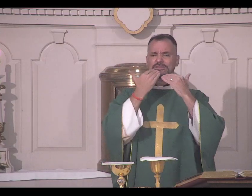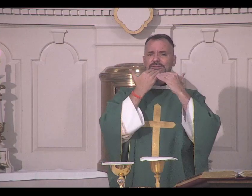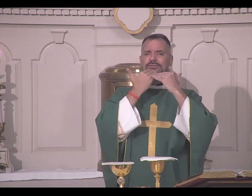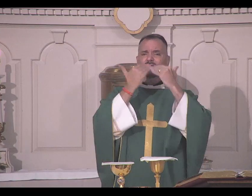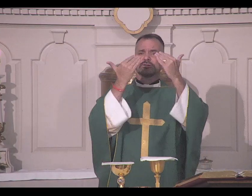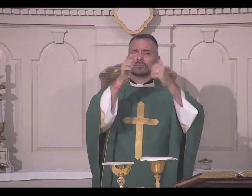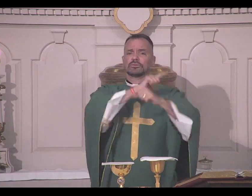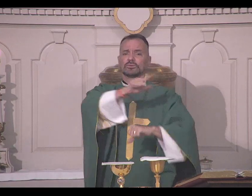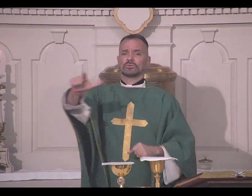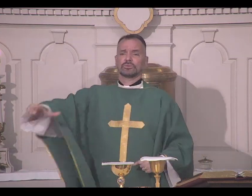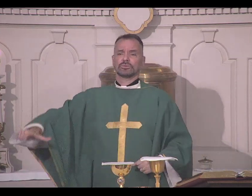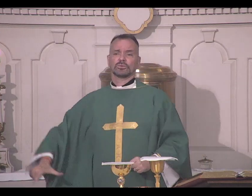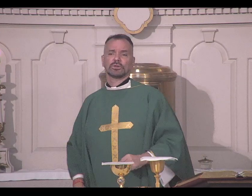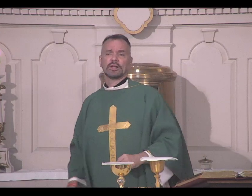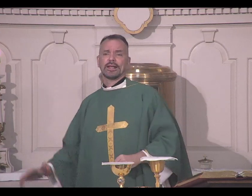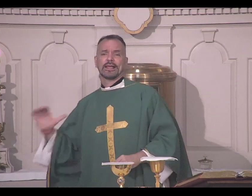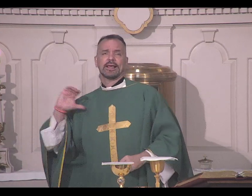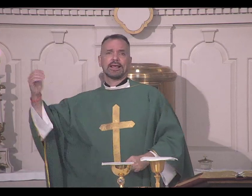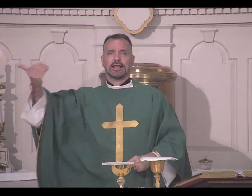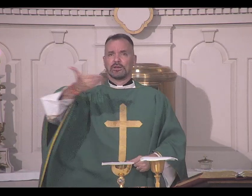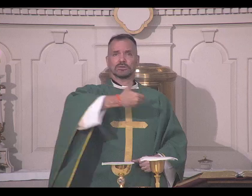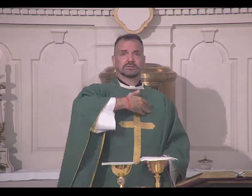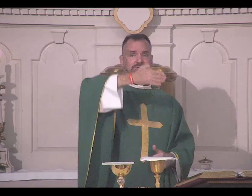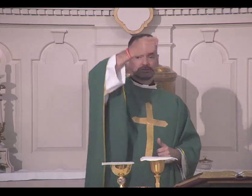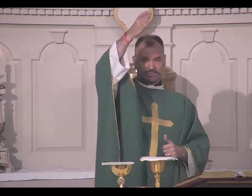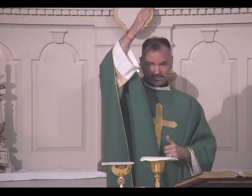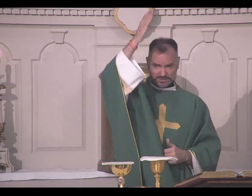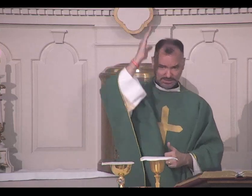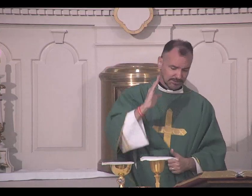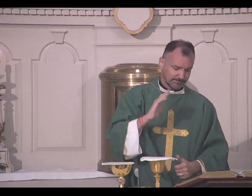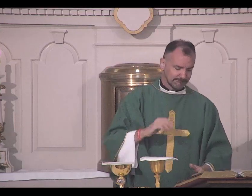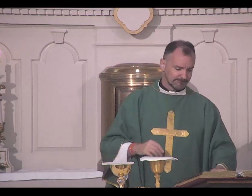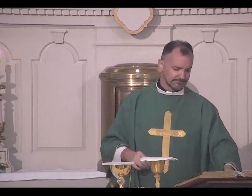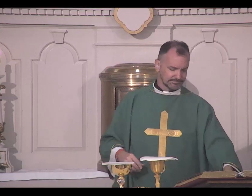Let us give thanks to the Lord our God.